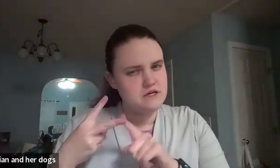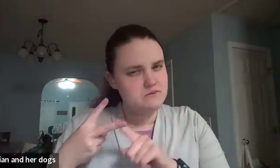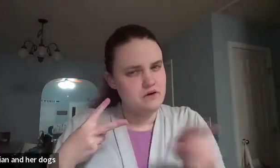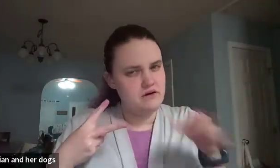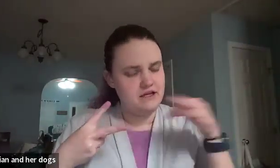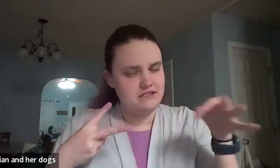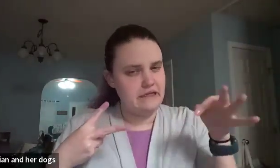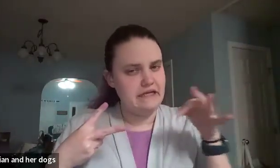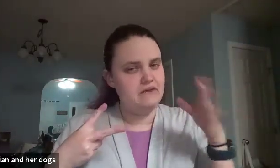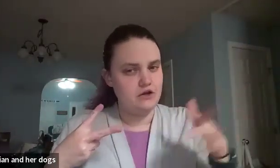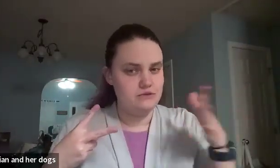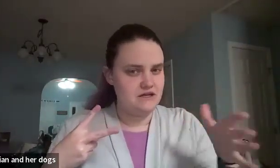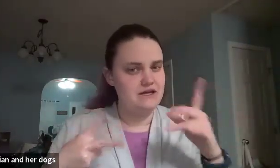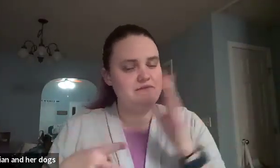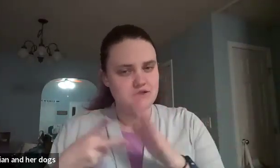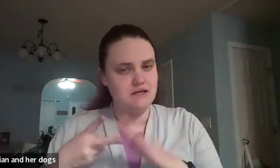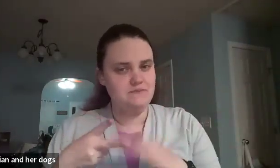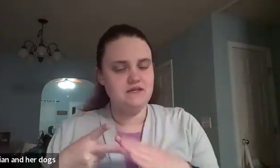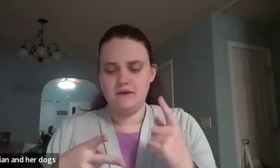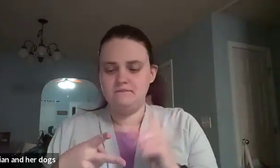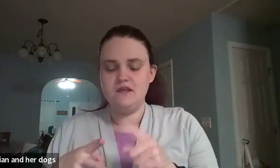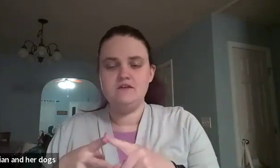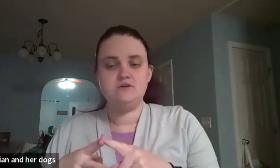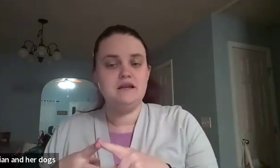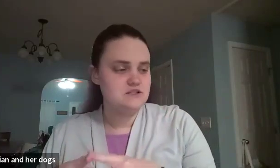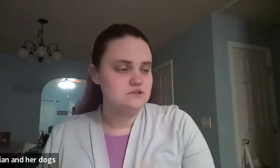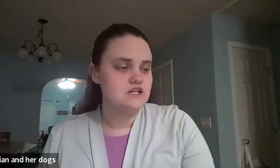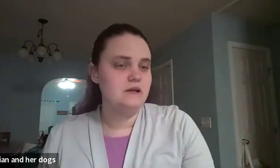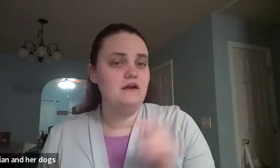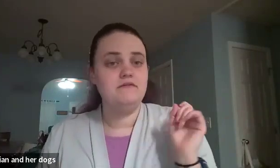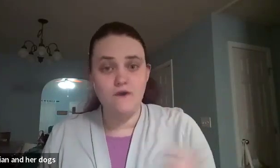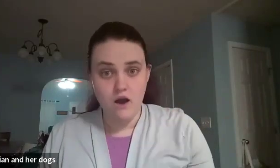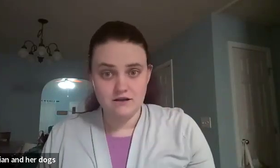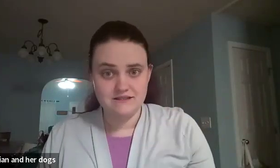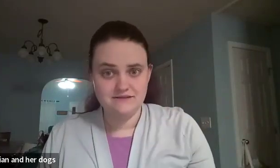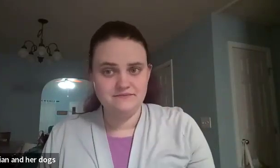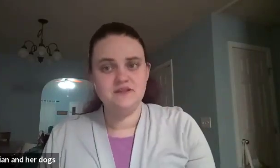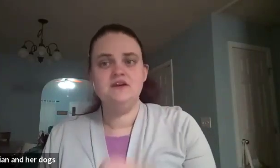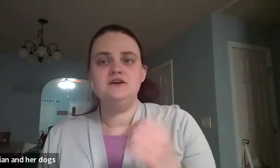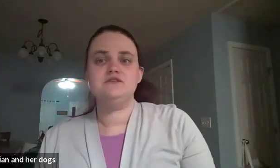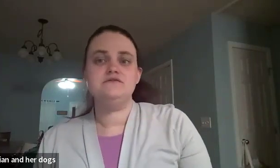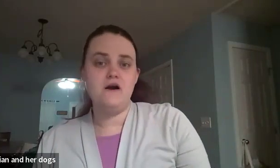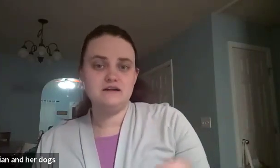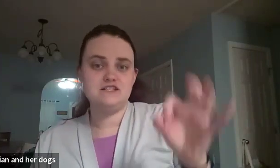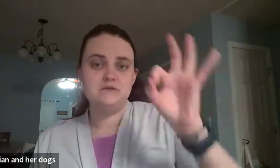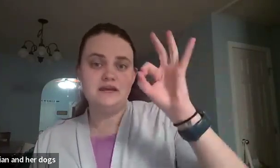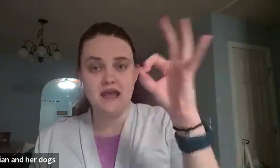one is more explaining of how you would sign it. That's why I keep saying that. So our next one's going to be fox. So fox is going to be an